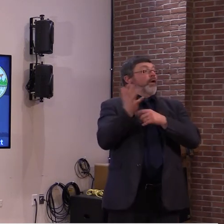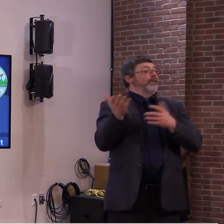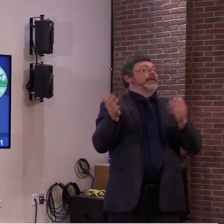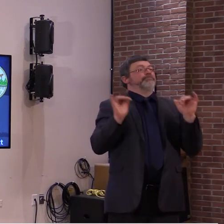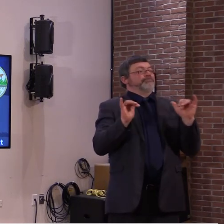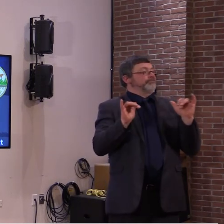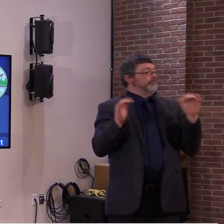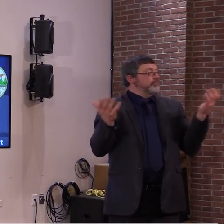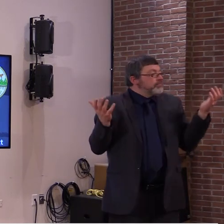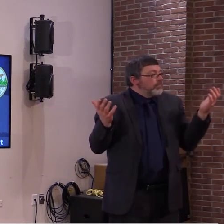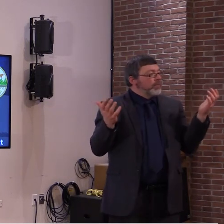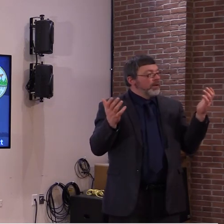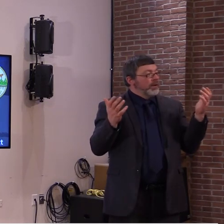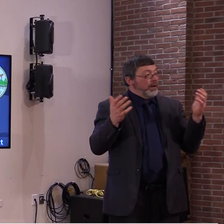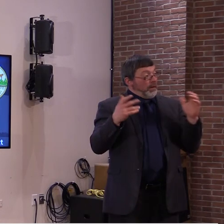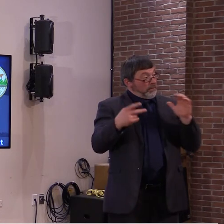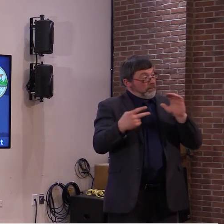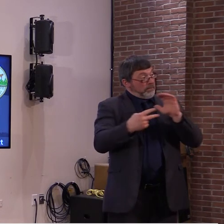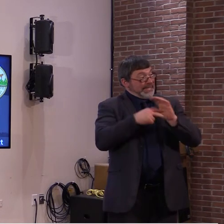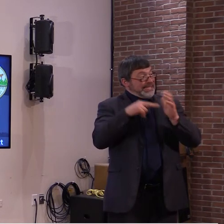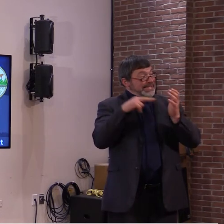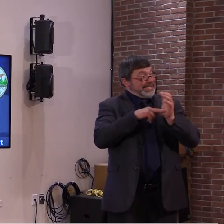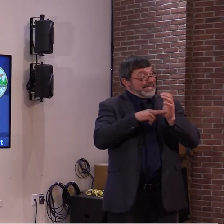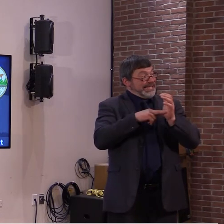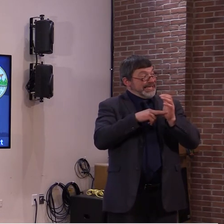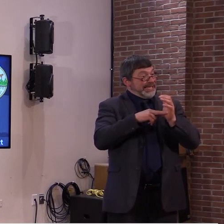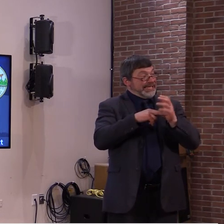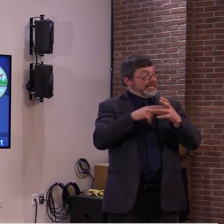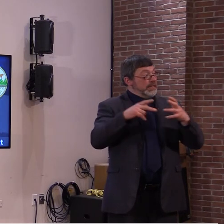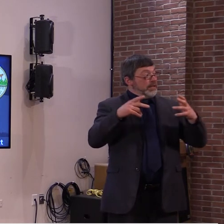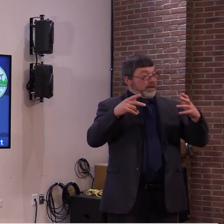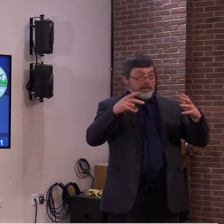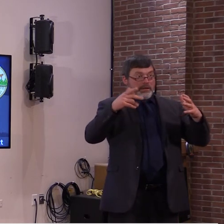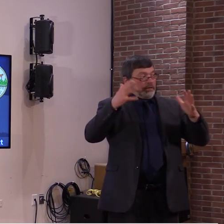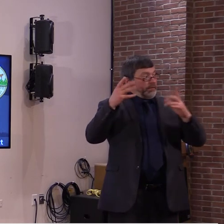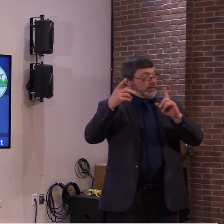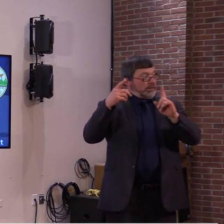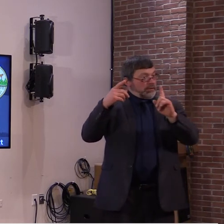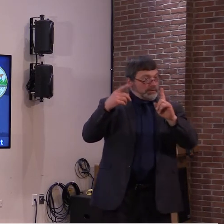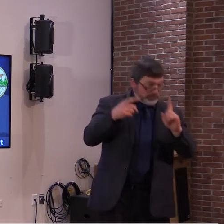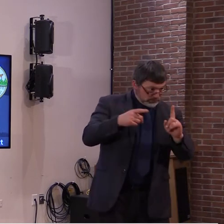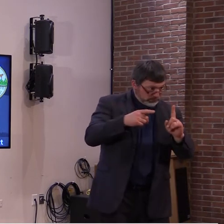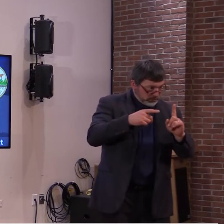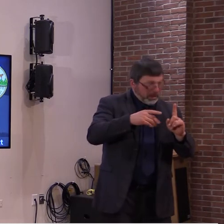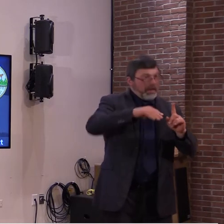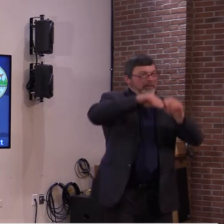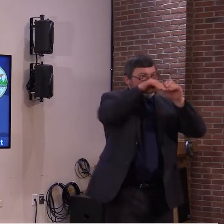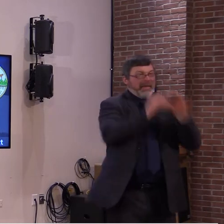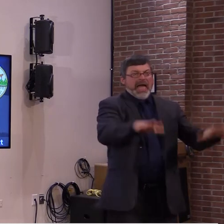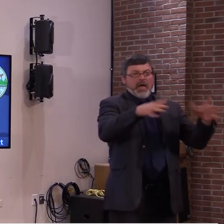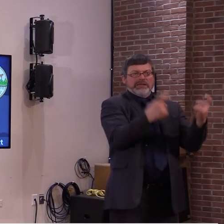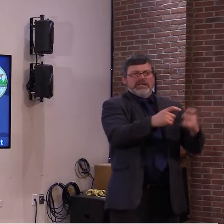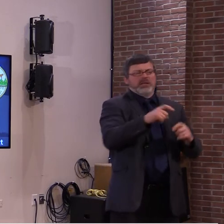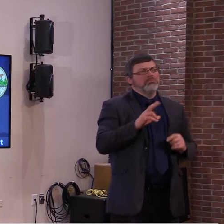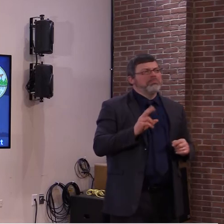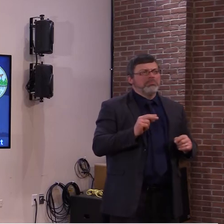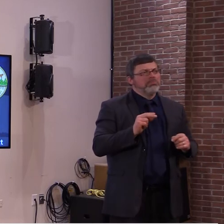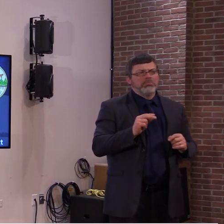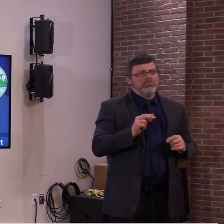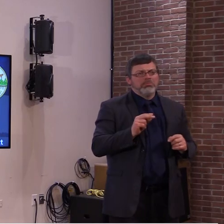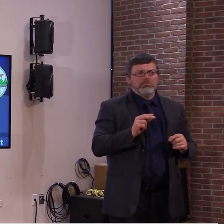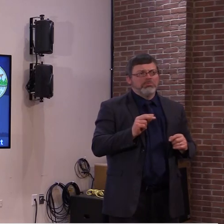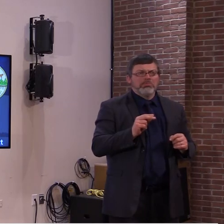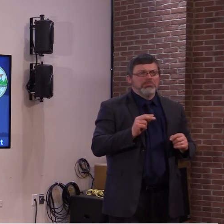within those sites, okay? It can be someone who arrived here from another state, tested positive because